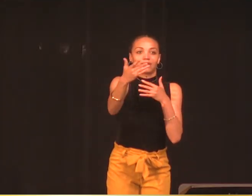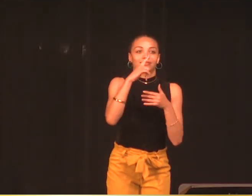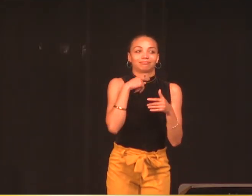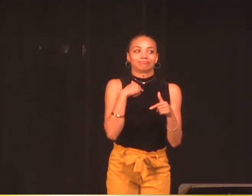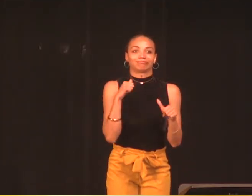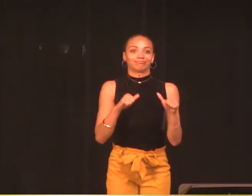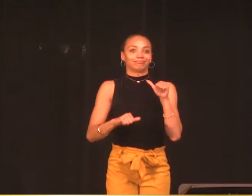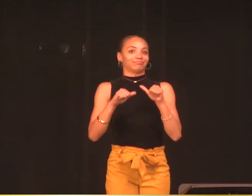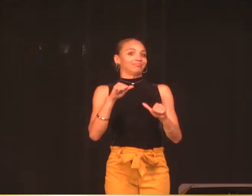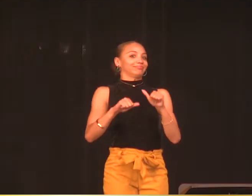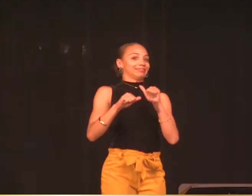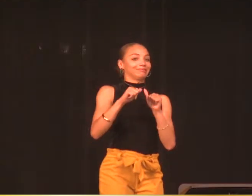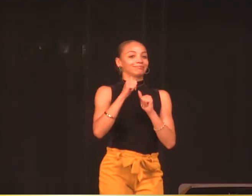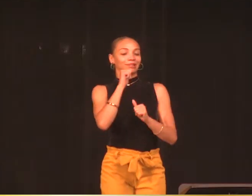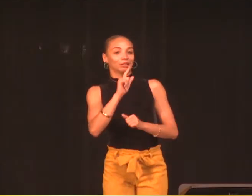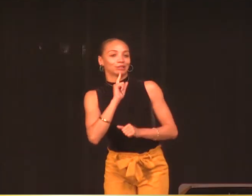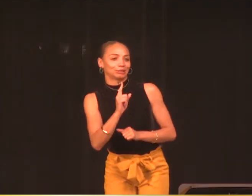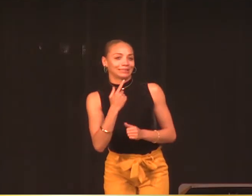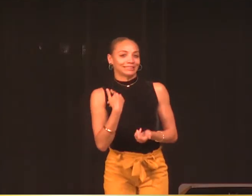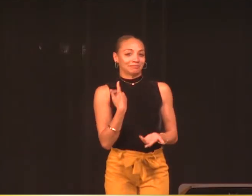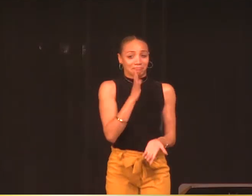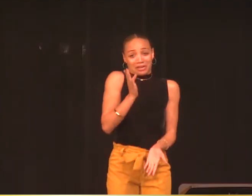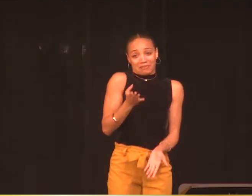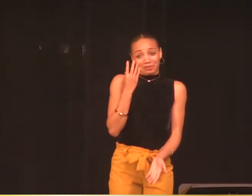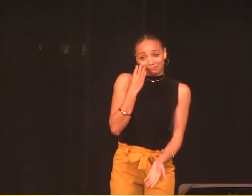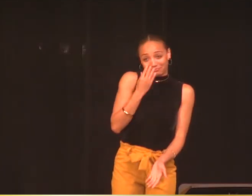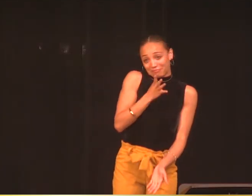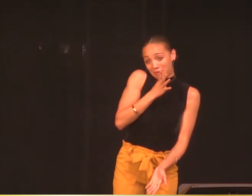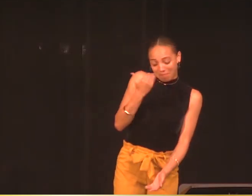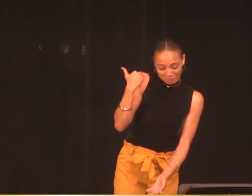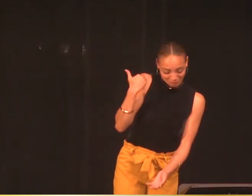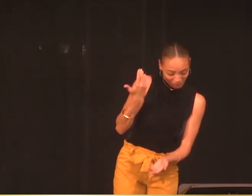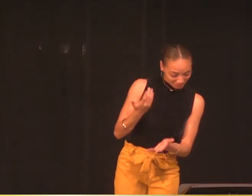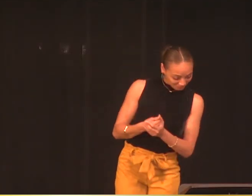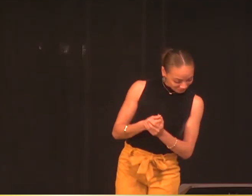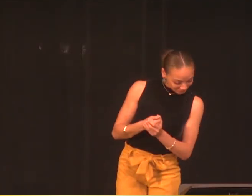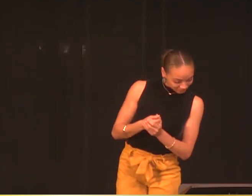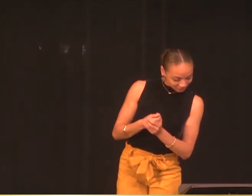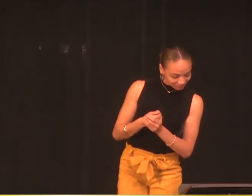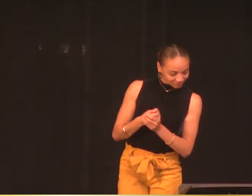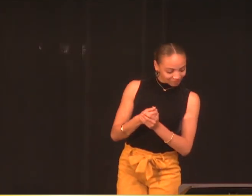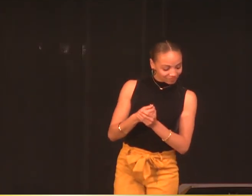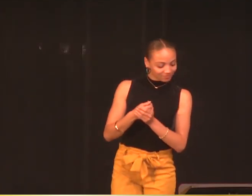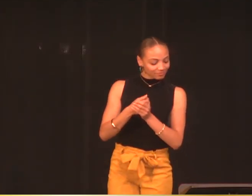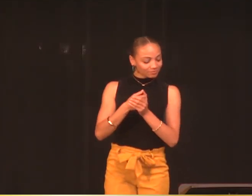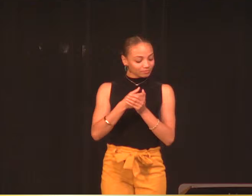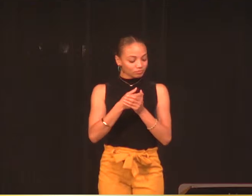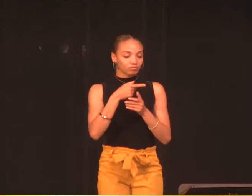next steps were going to be a bit uncertain, and I wasn't quite sure what it was going to look like because I'd never been a mom before.